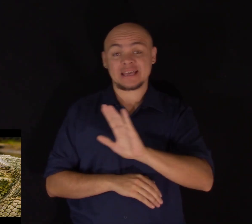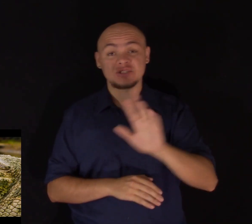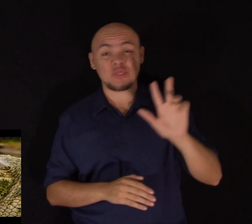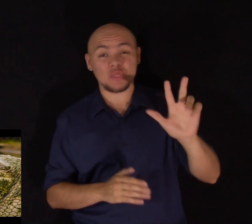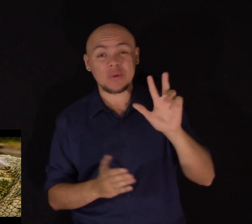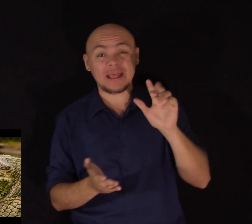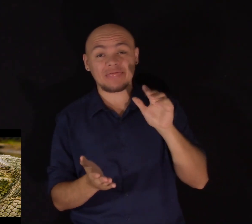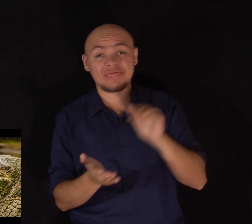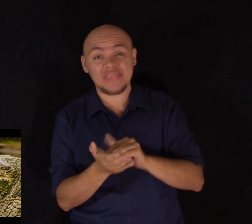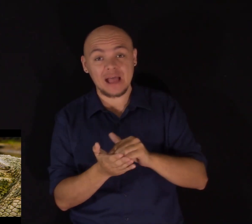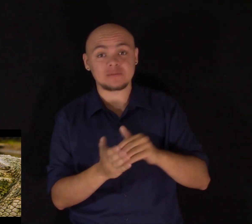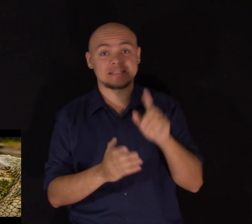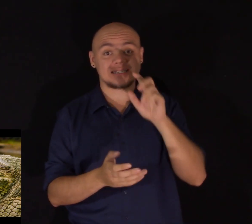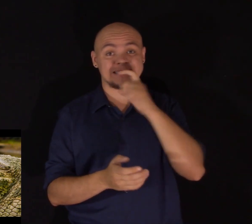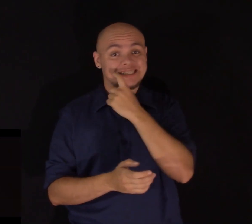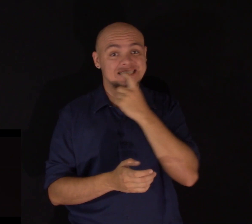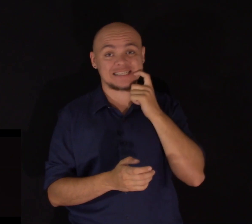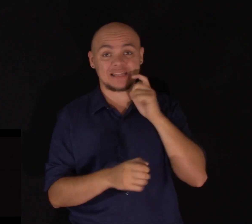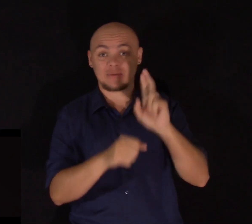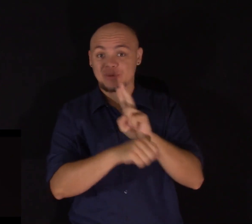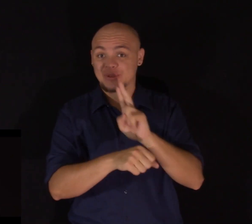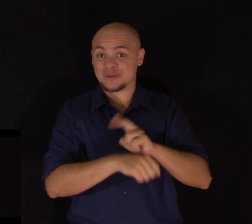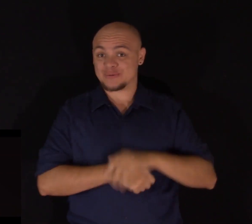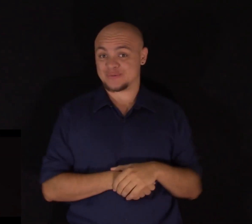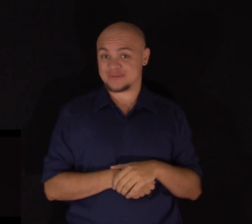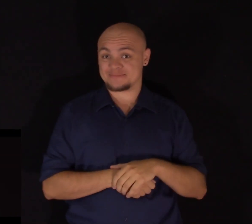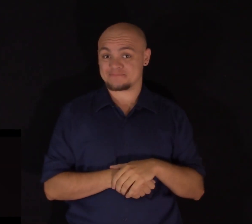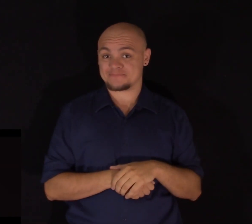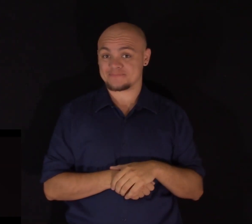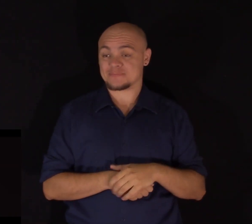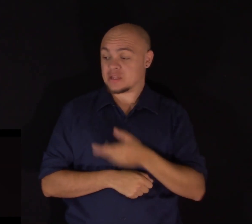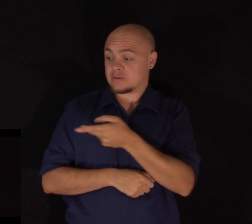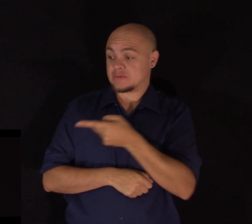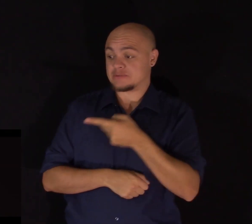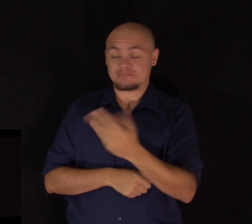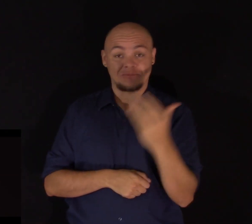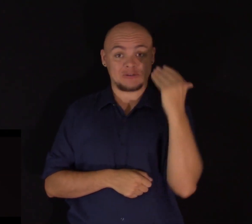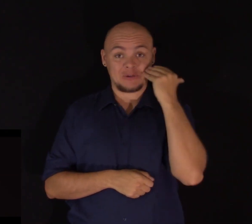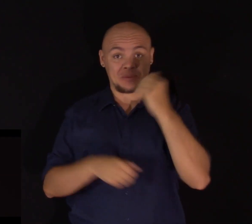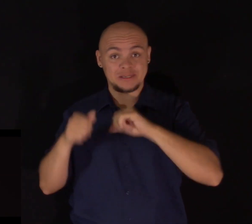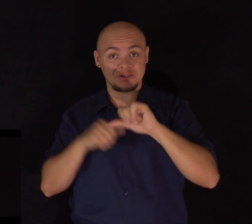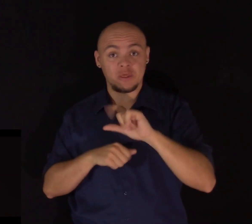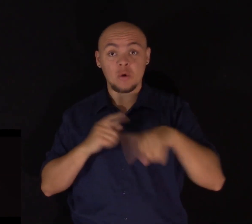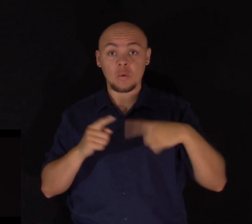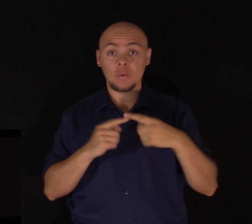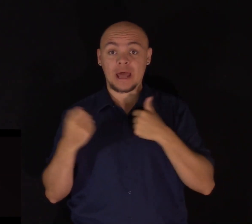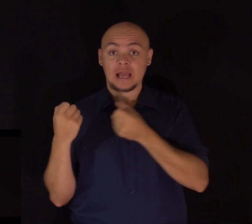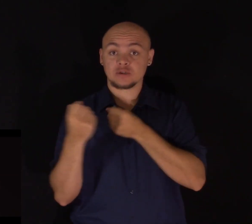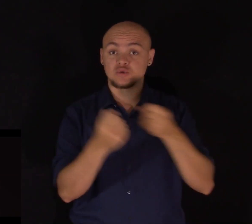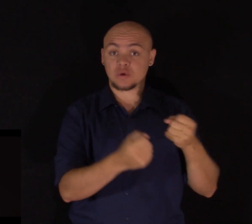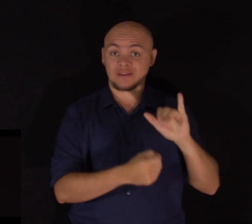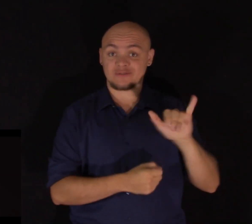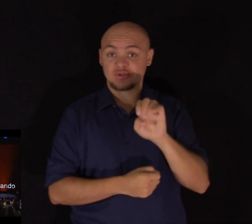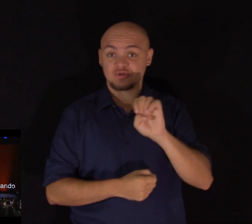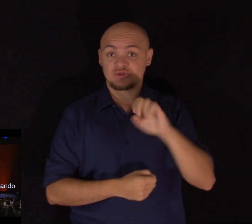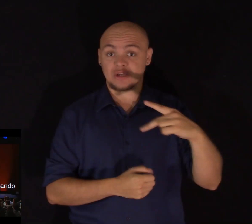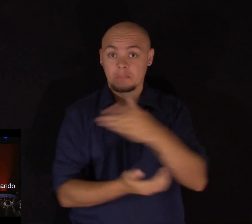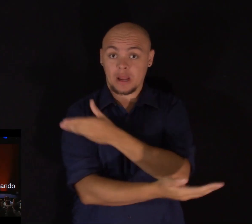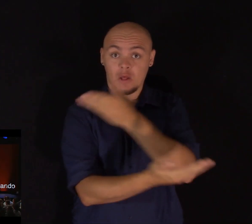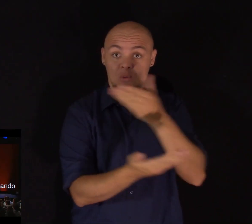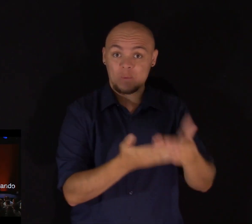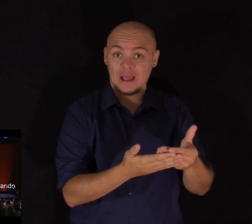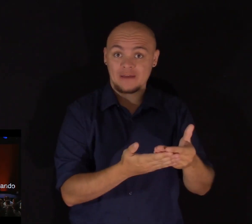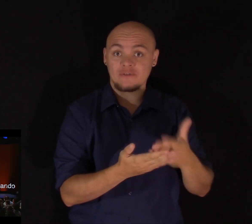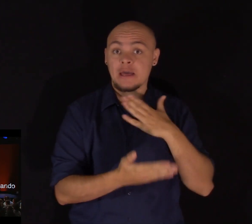3,000 teeth he'll go through in his lifetime. Dundee and I know each other so well that when I drive my Jeep to work in the morning, he